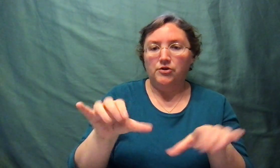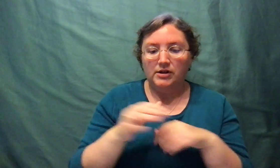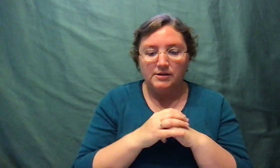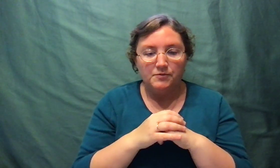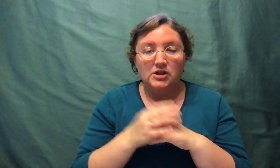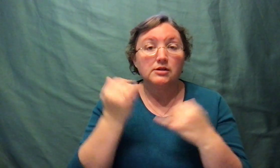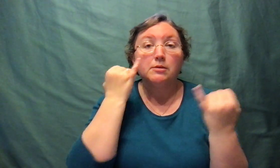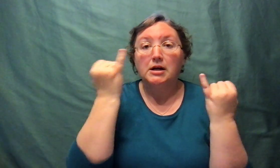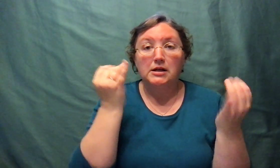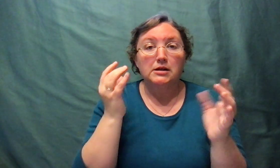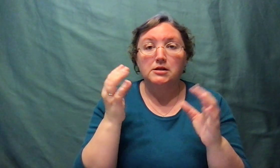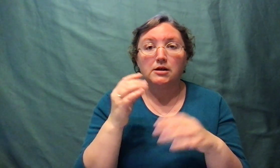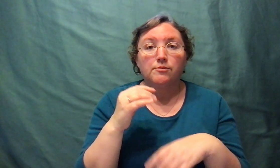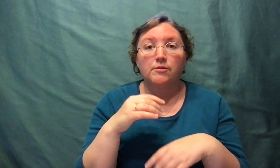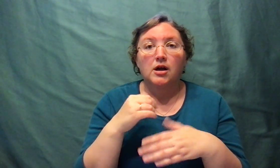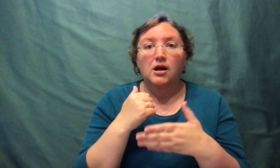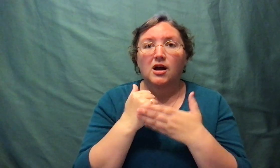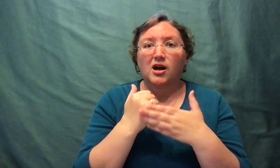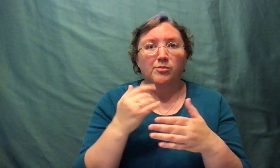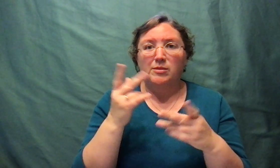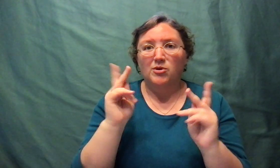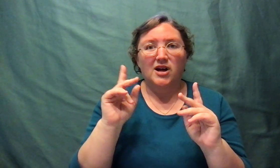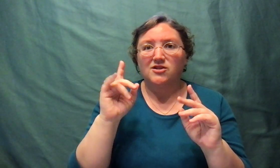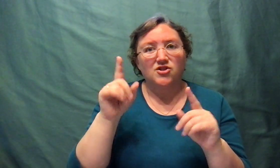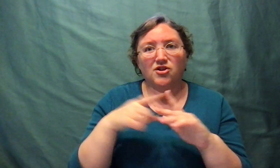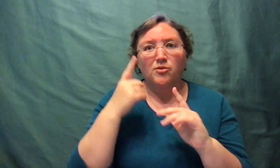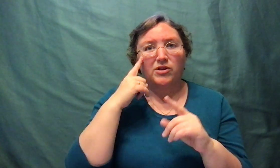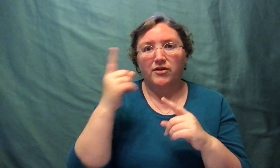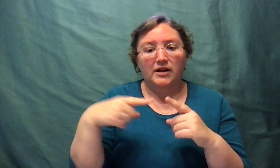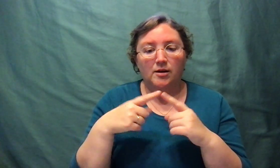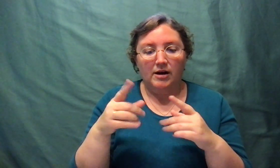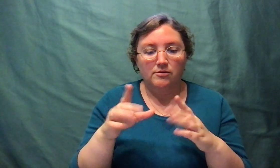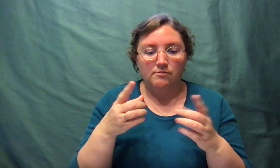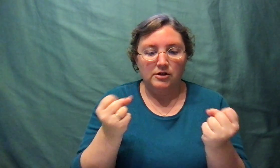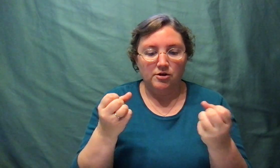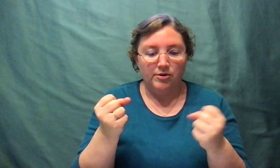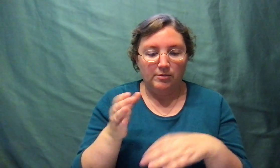this. Just some ideas to help people get started when they're thinking about interpreting music.